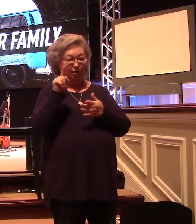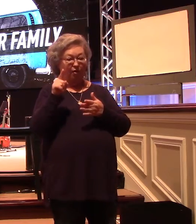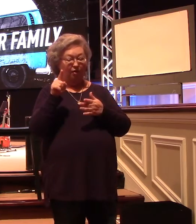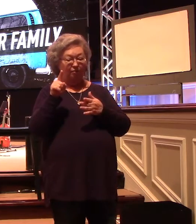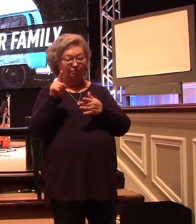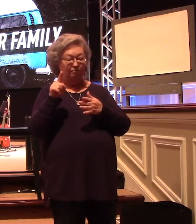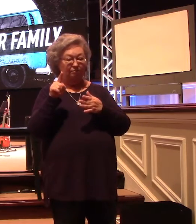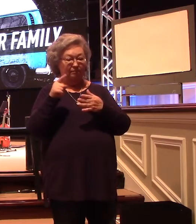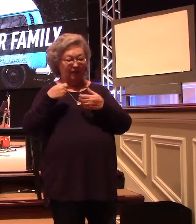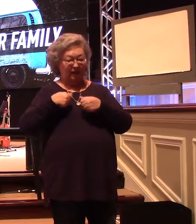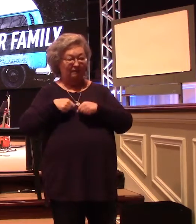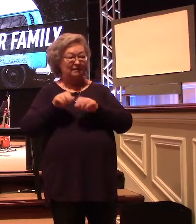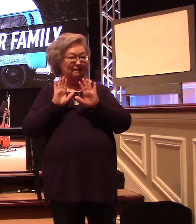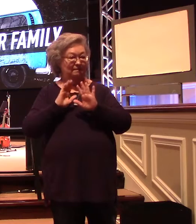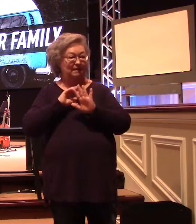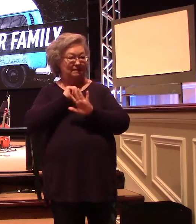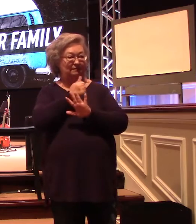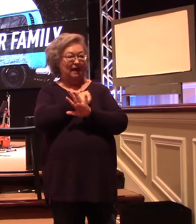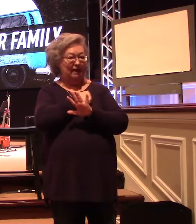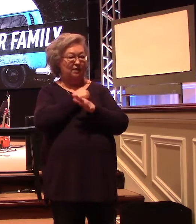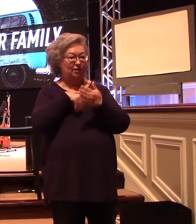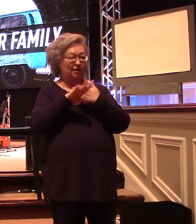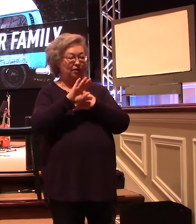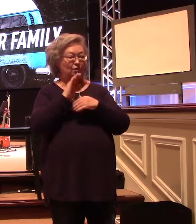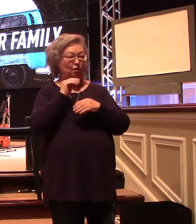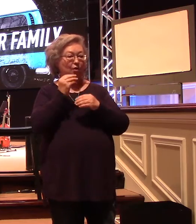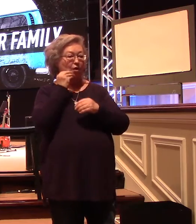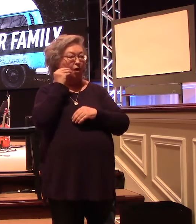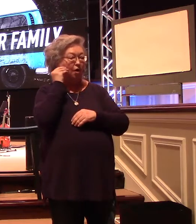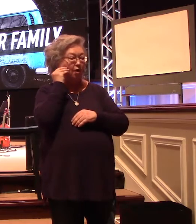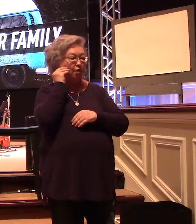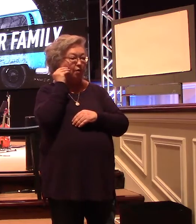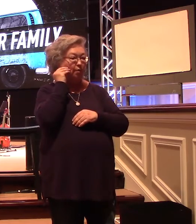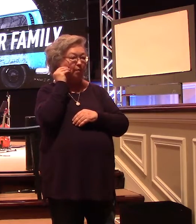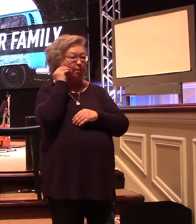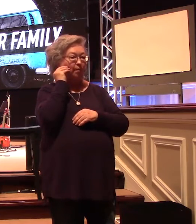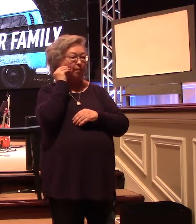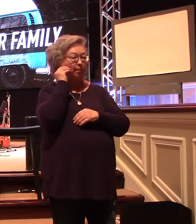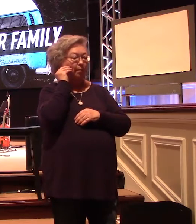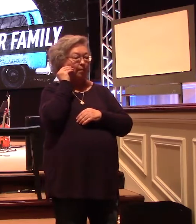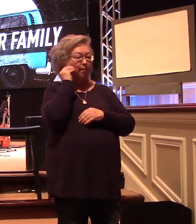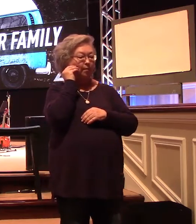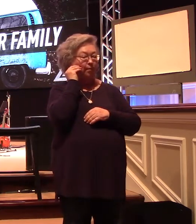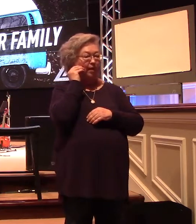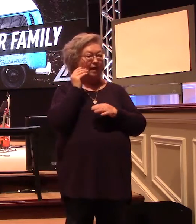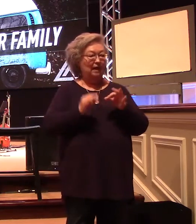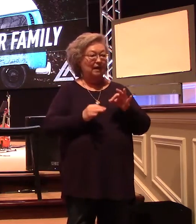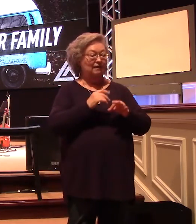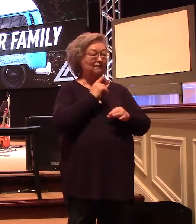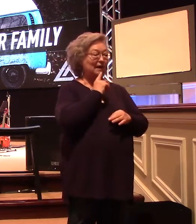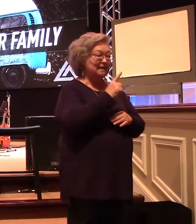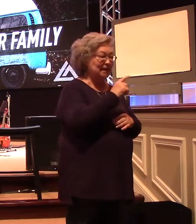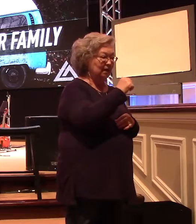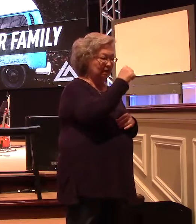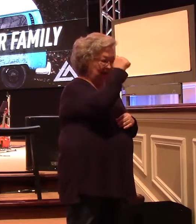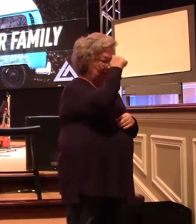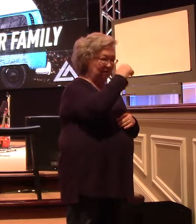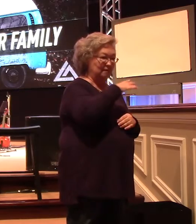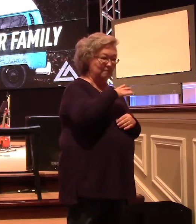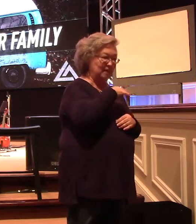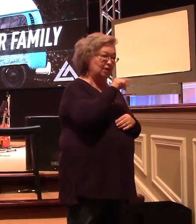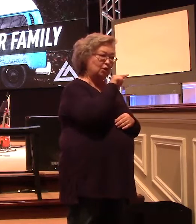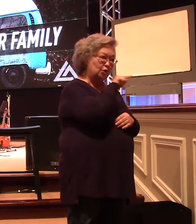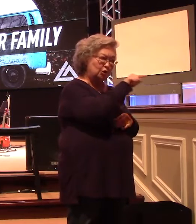home, and that kind of makes you go, hold on a second, you know, and it causes some angst. When I tell men you need to lead